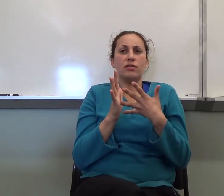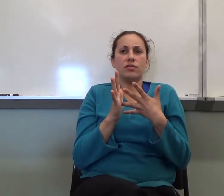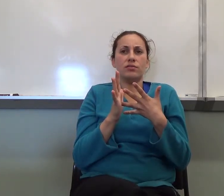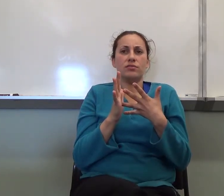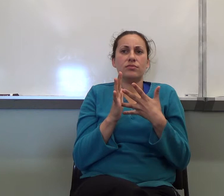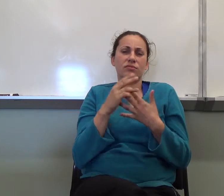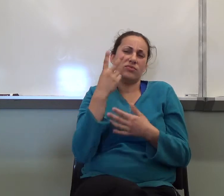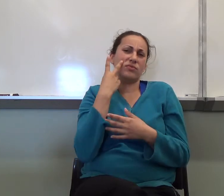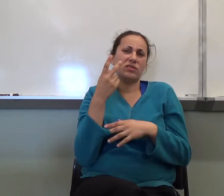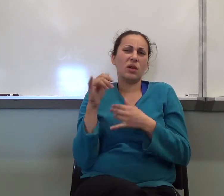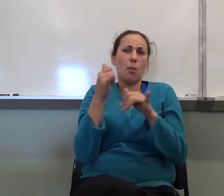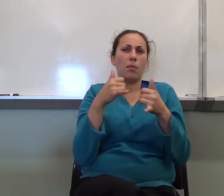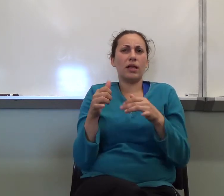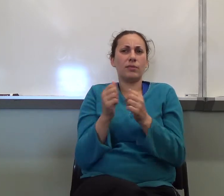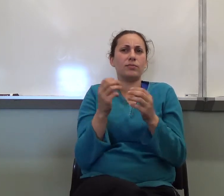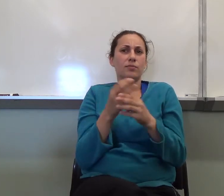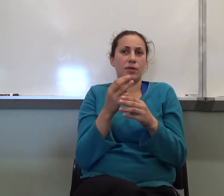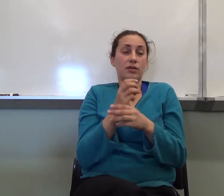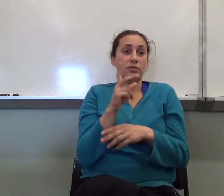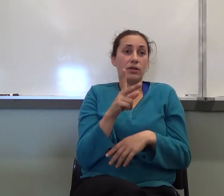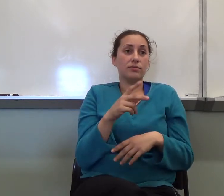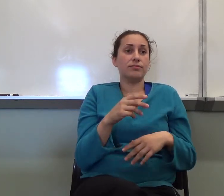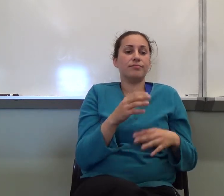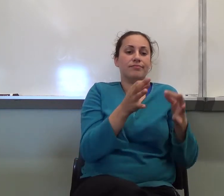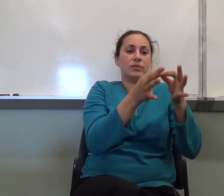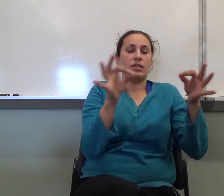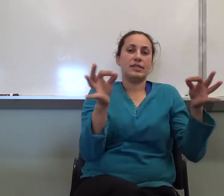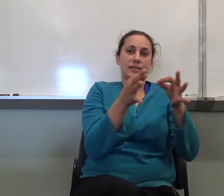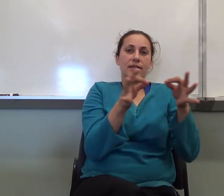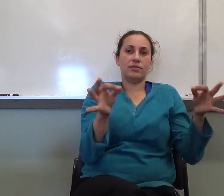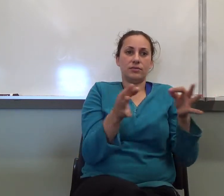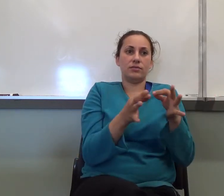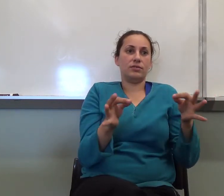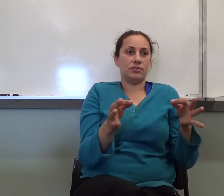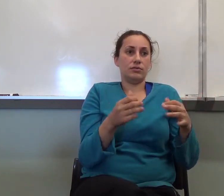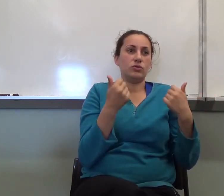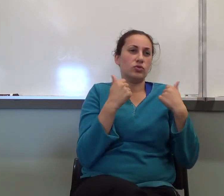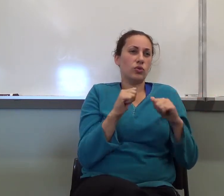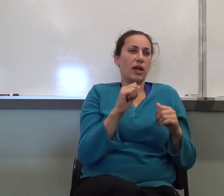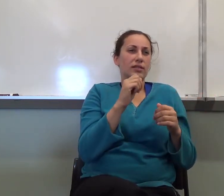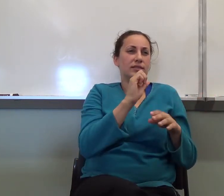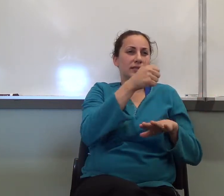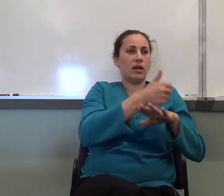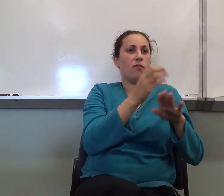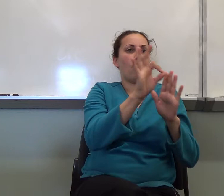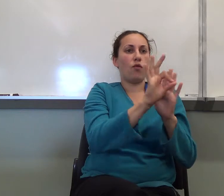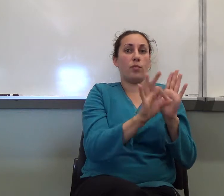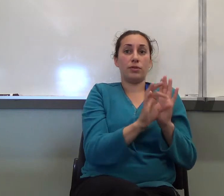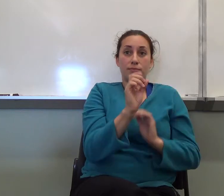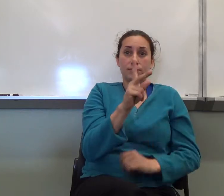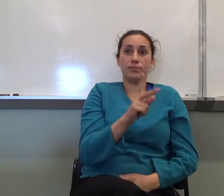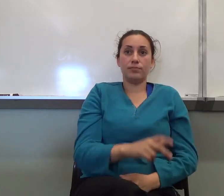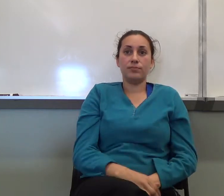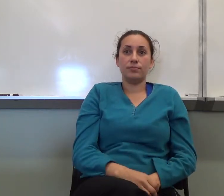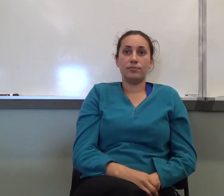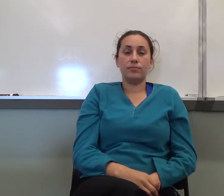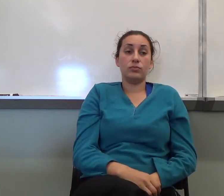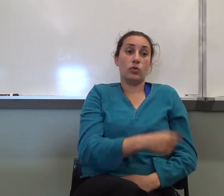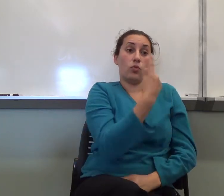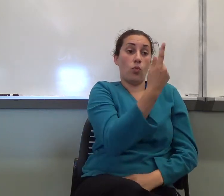with this couple sentences here and get something similar to that. We want one sentence that has a percent, amount, and base in